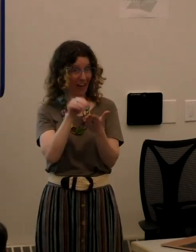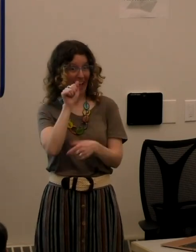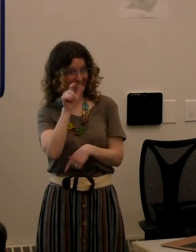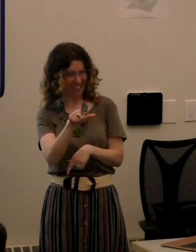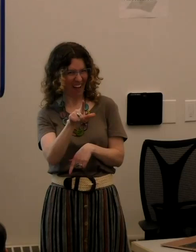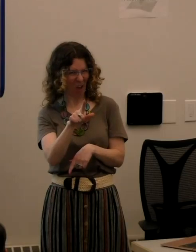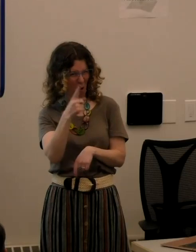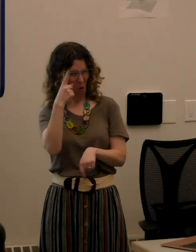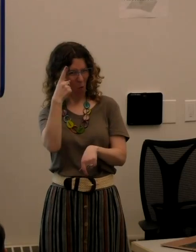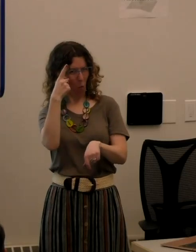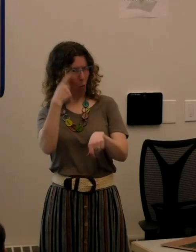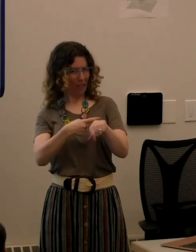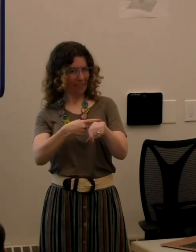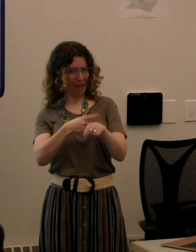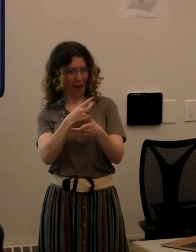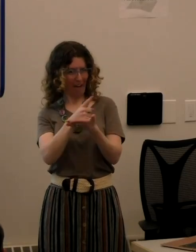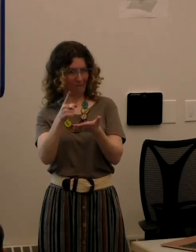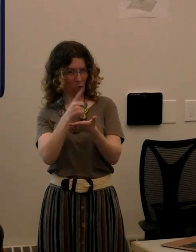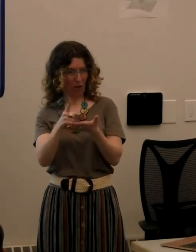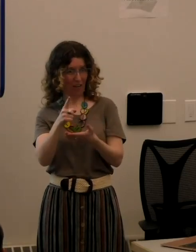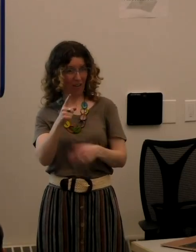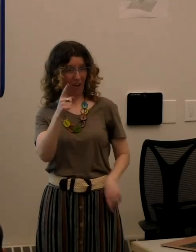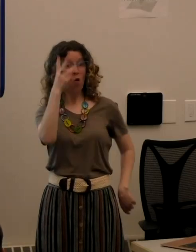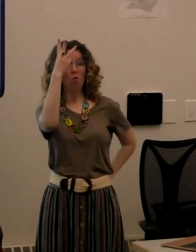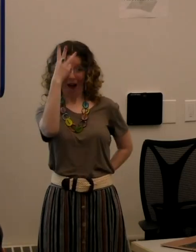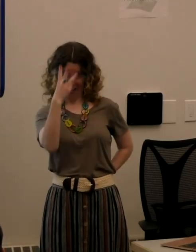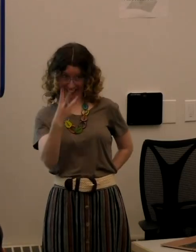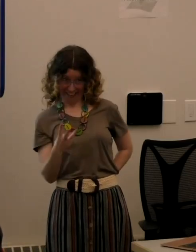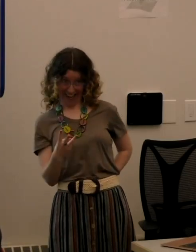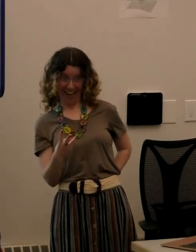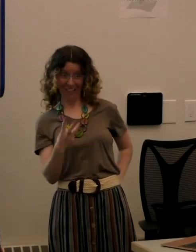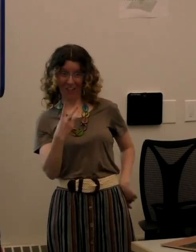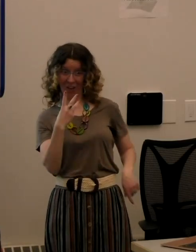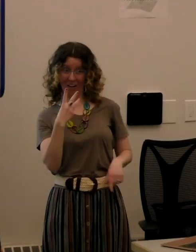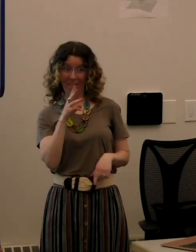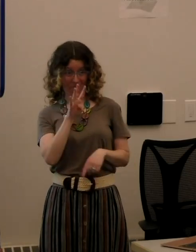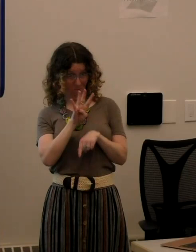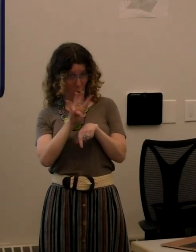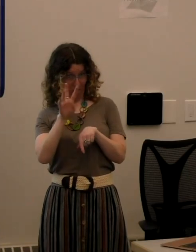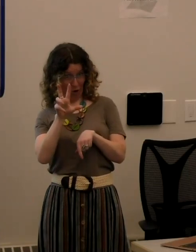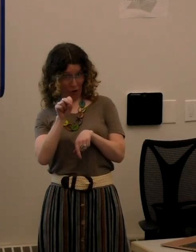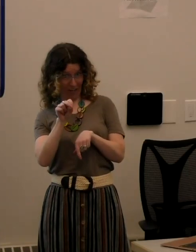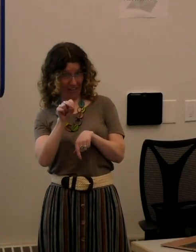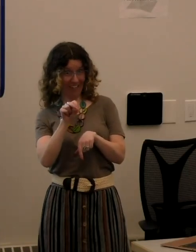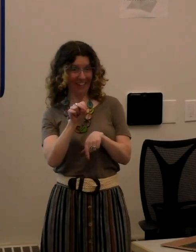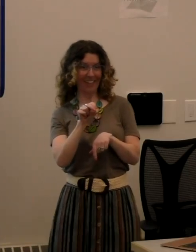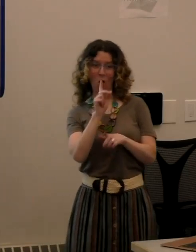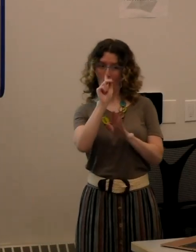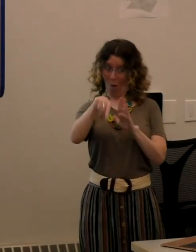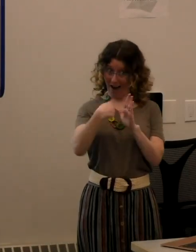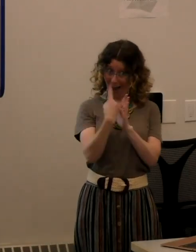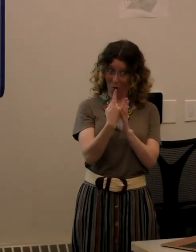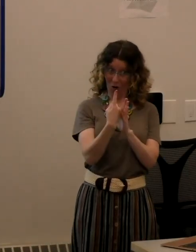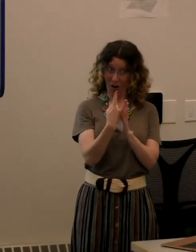conversation time for faculty to learn. Is that once a week on Wednesdays from